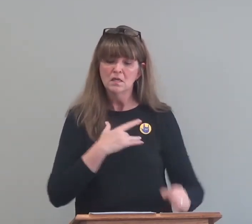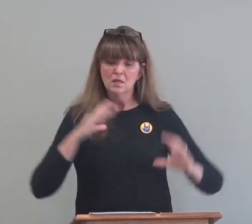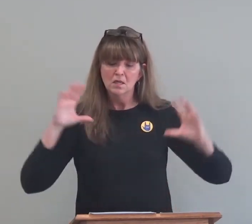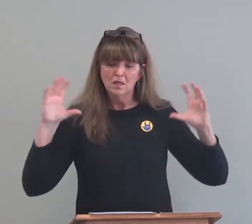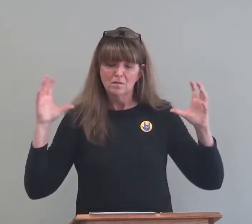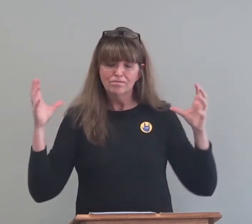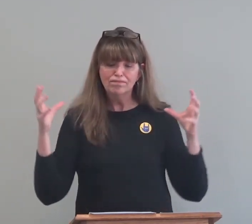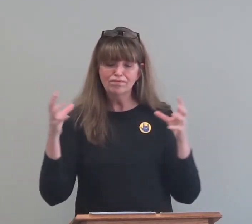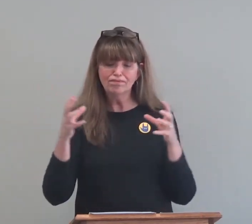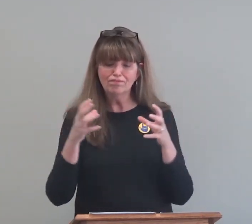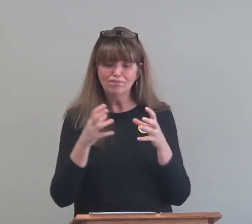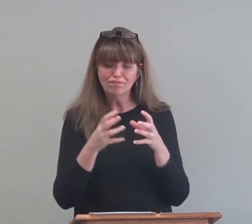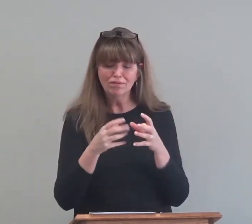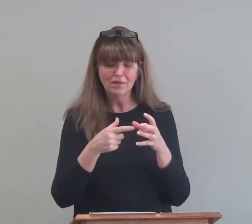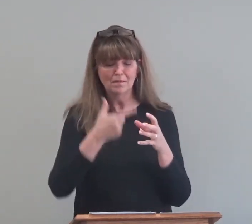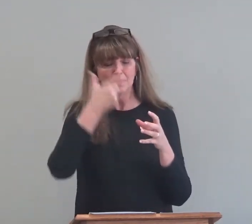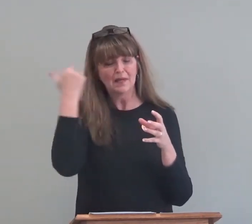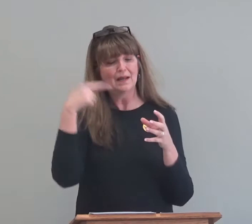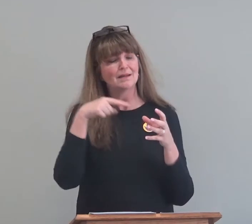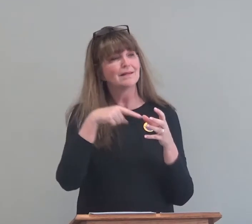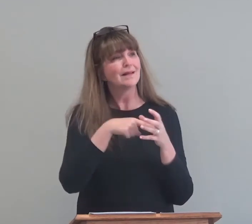There were a few people with broken hearts gathered together